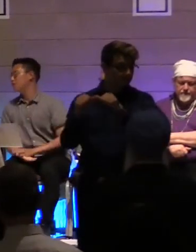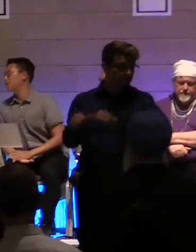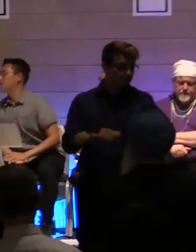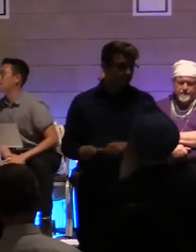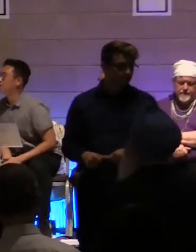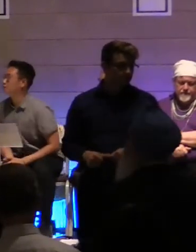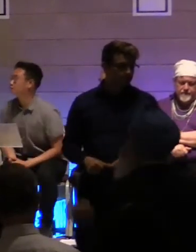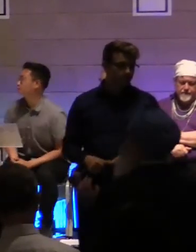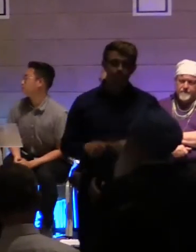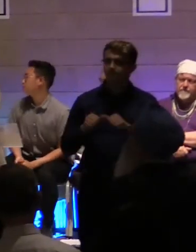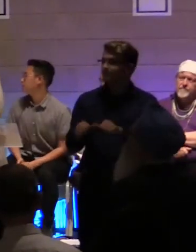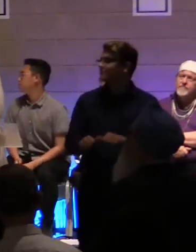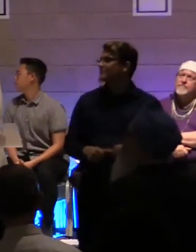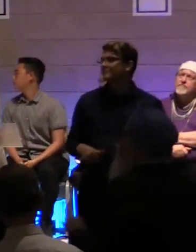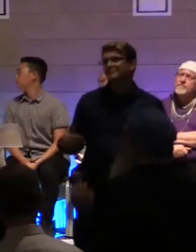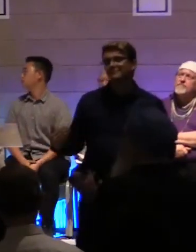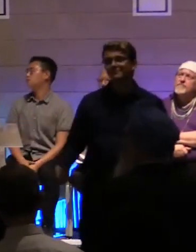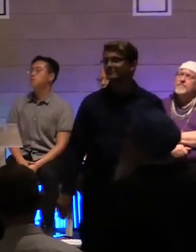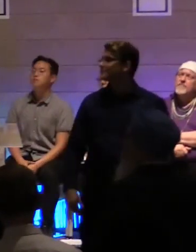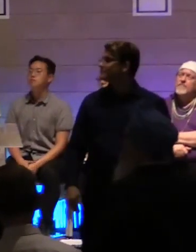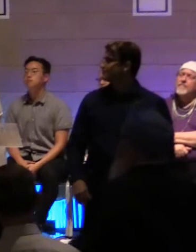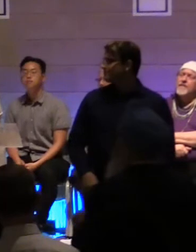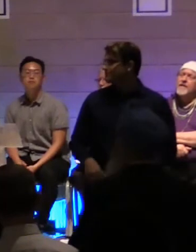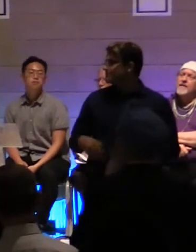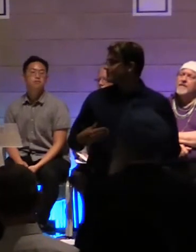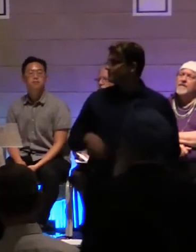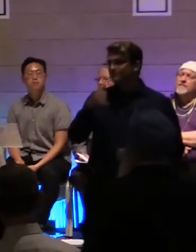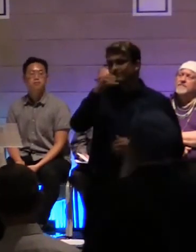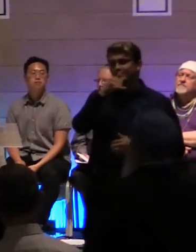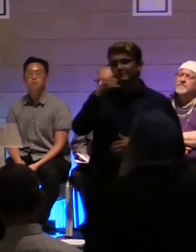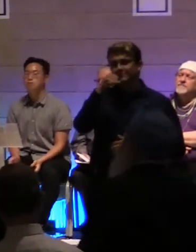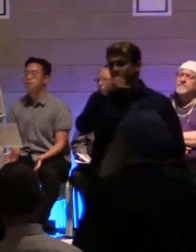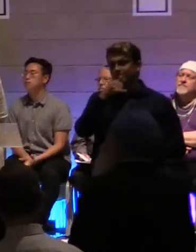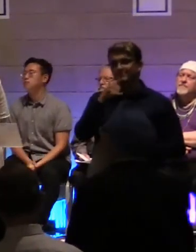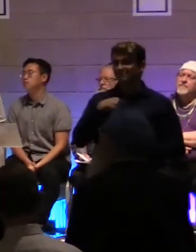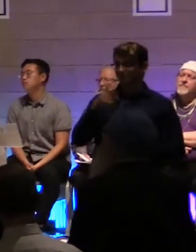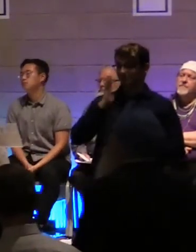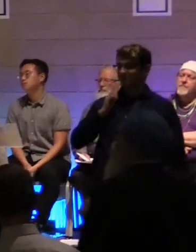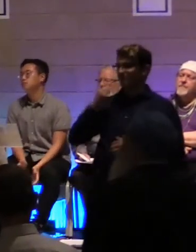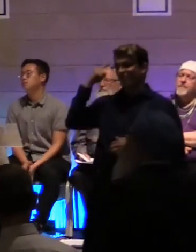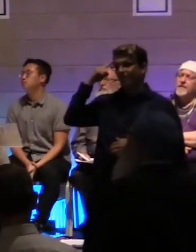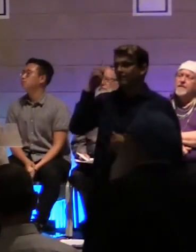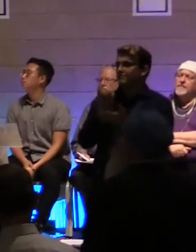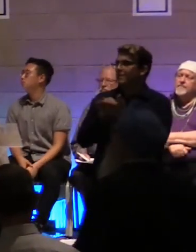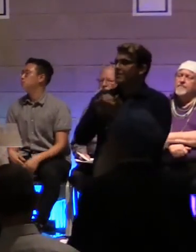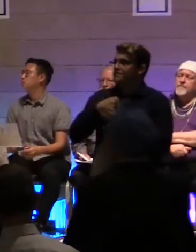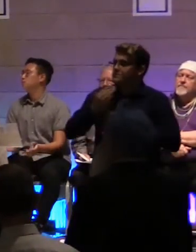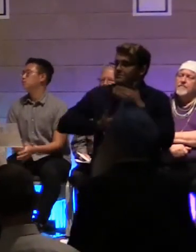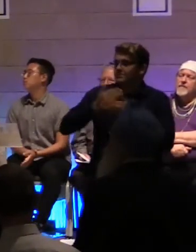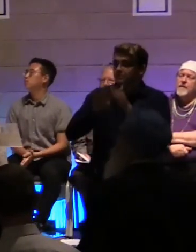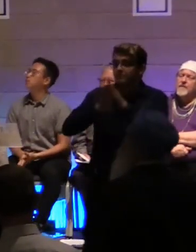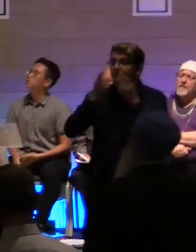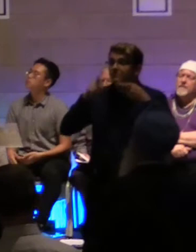on. Let's do that again. I did it. Think I could make it. See,